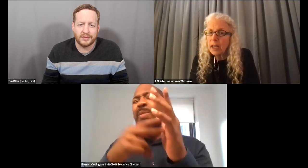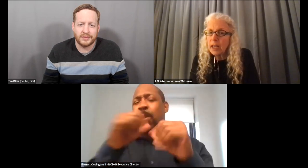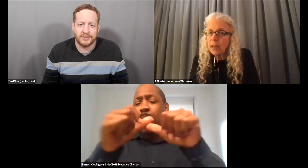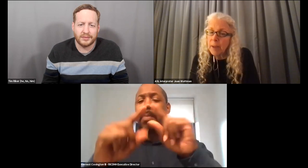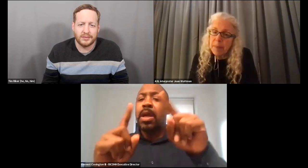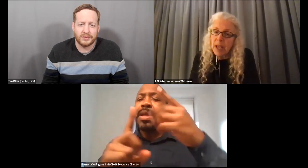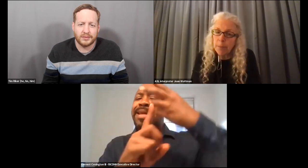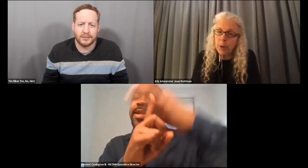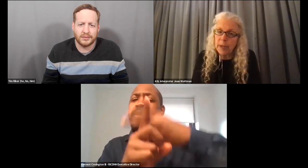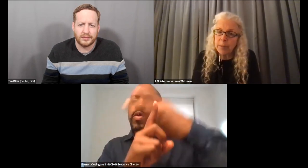It might become permanent,